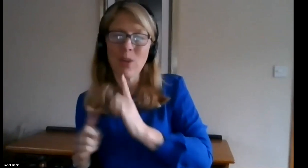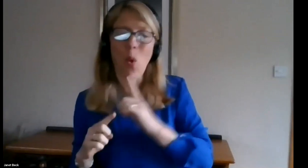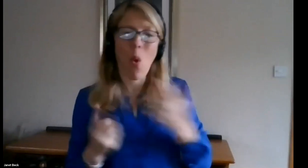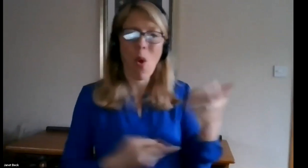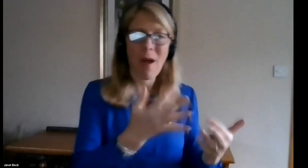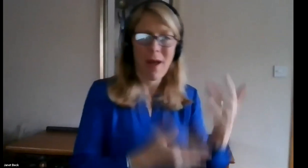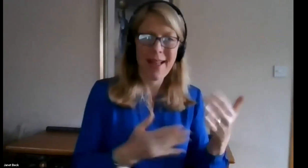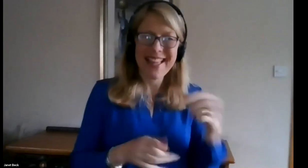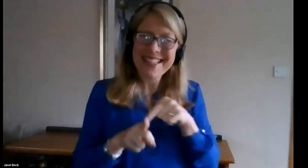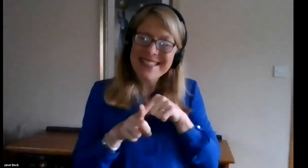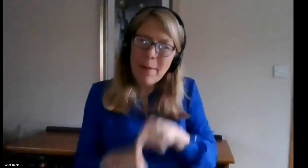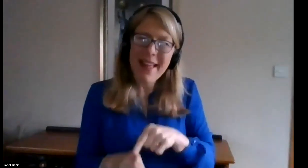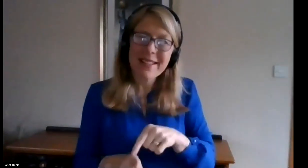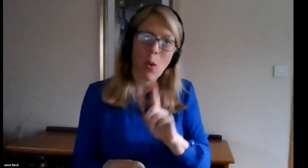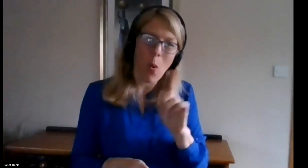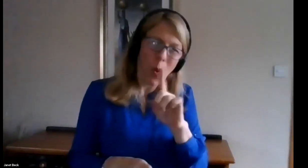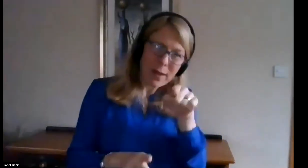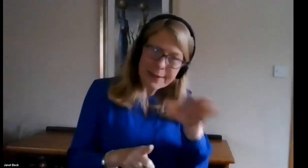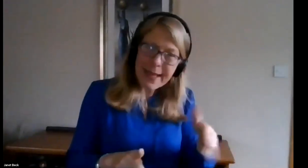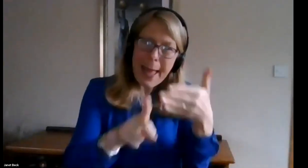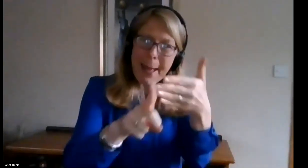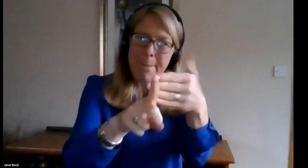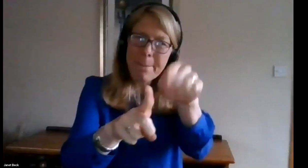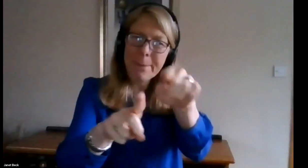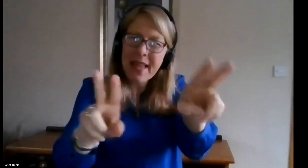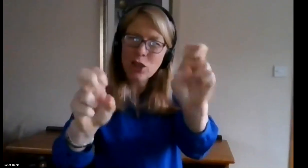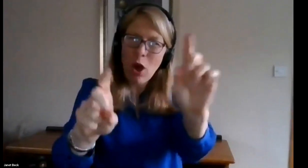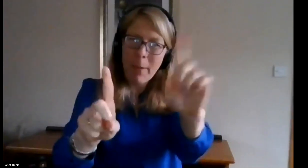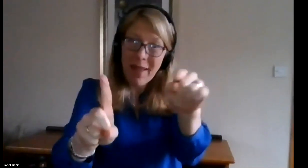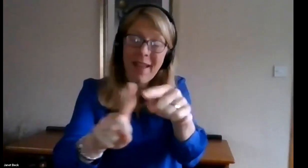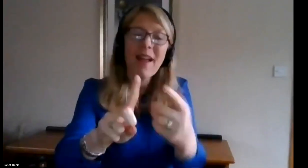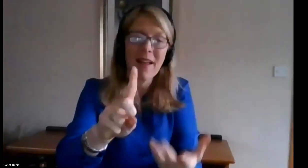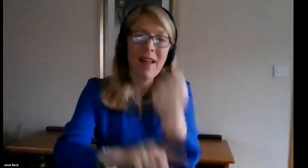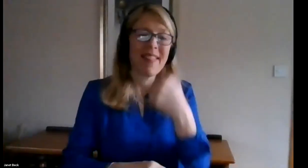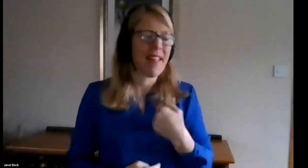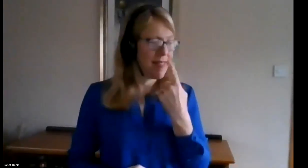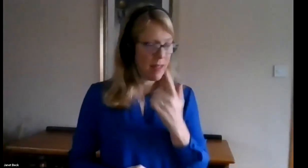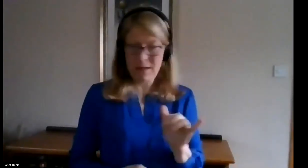problem sorted out. You work out what the problem is, and then you work out what methods are going to help you to solve that.